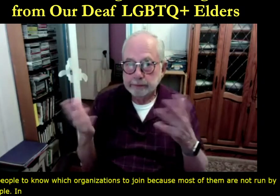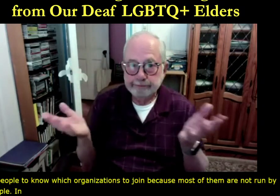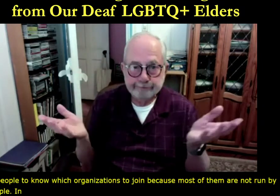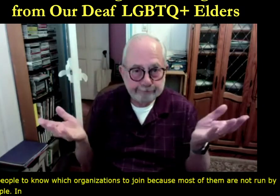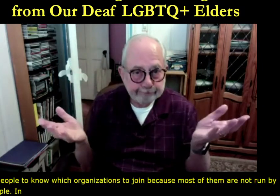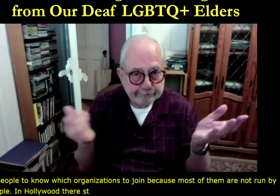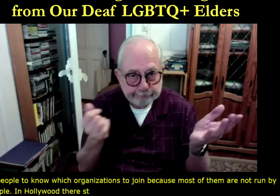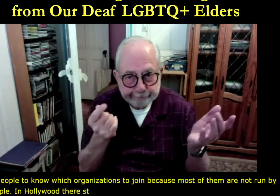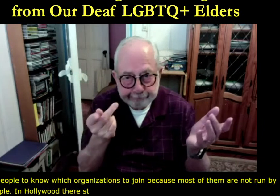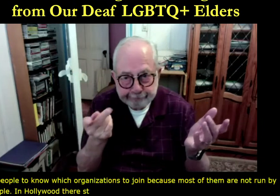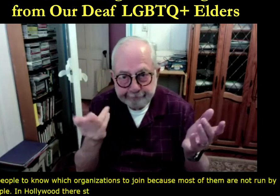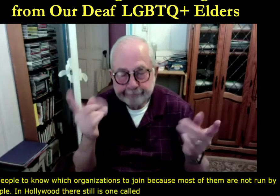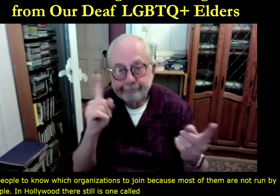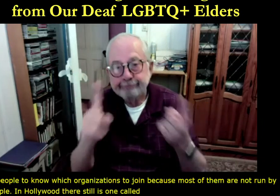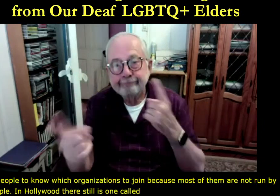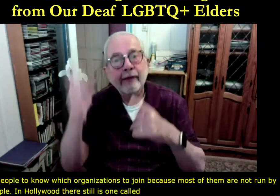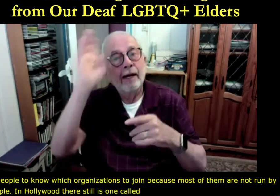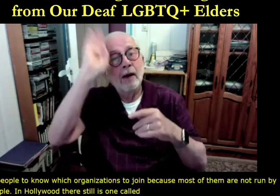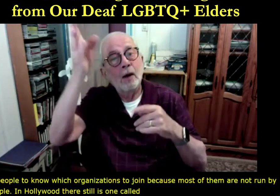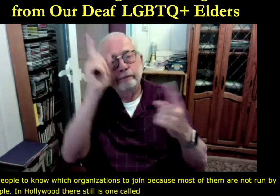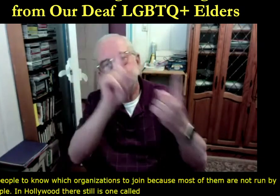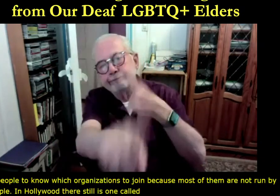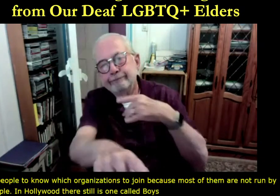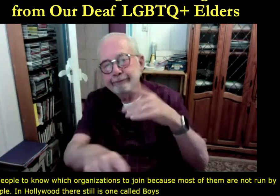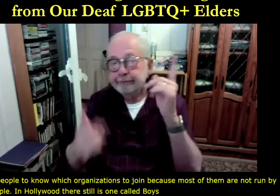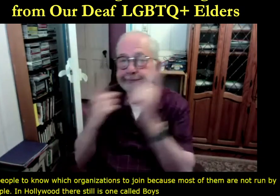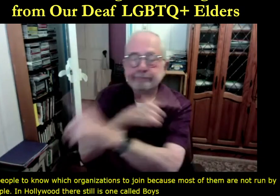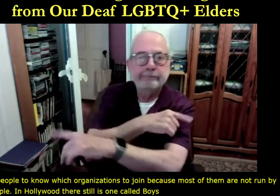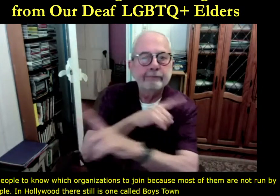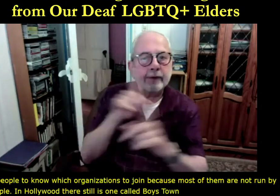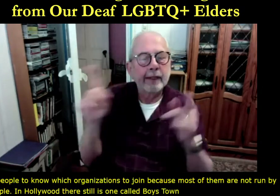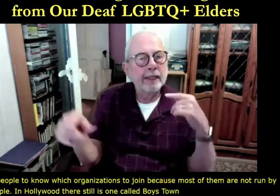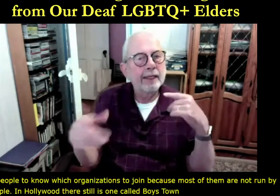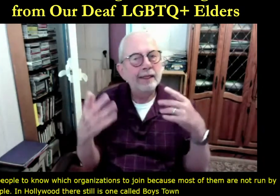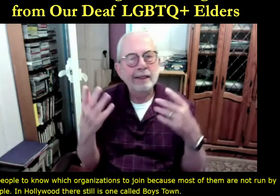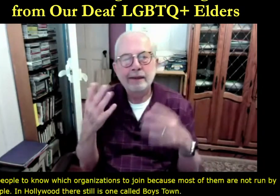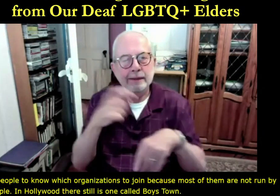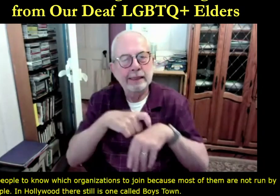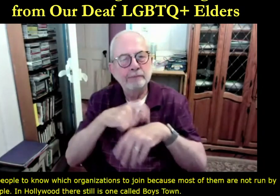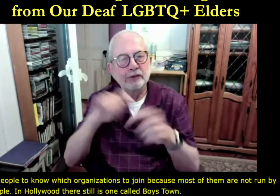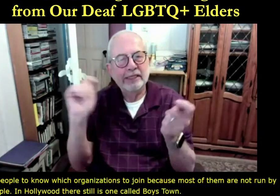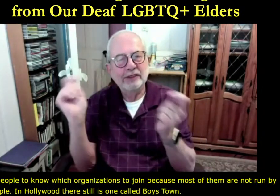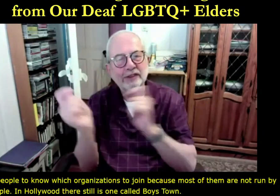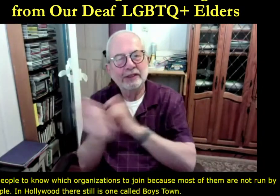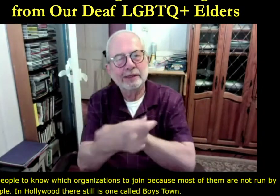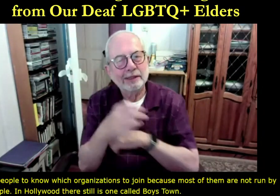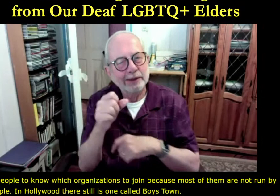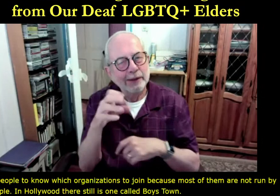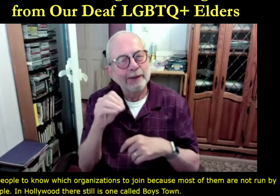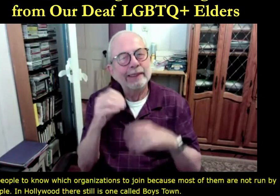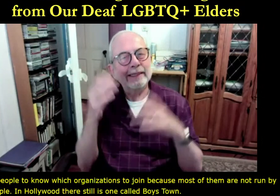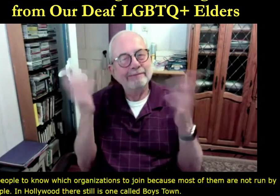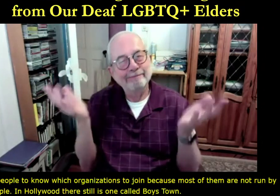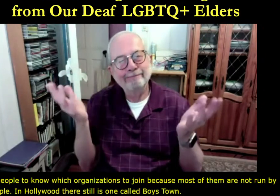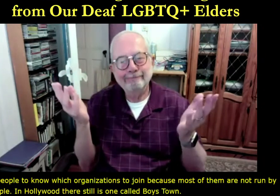on a regular basis but i think a few people kind of have dropped out so it's it's shrunk as well times are changing